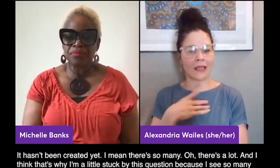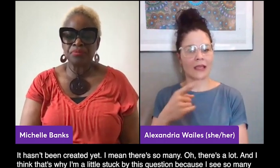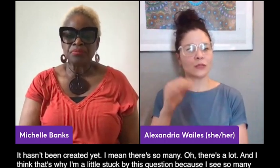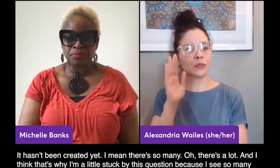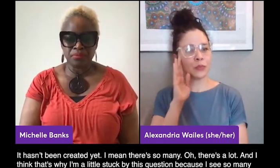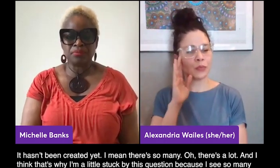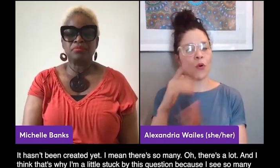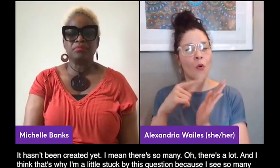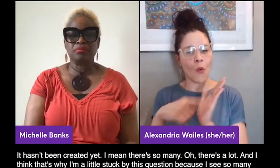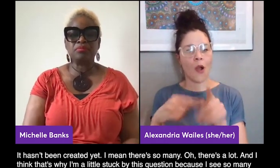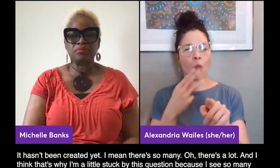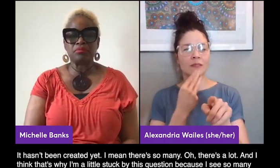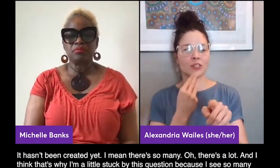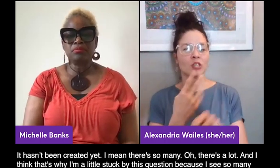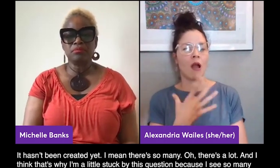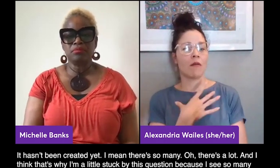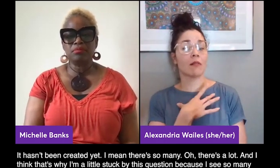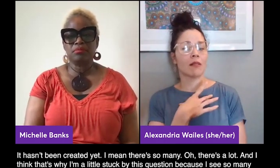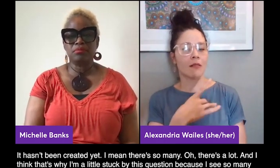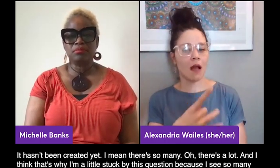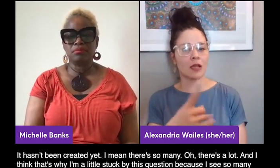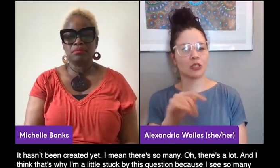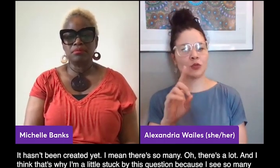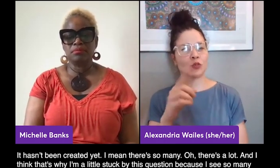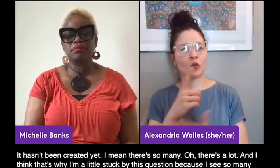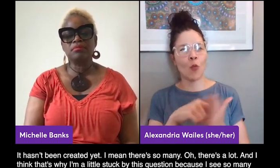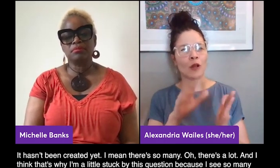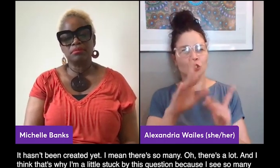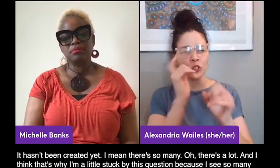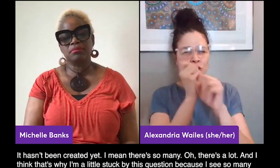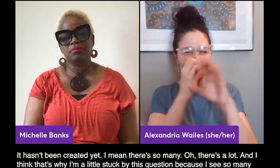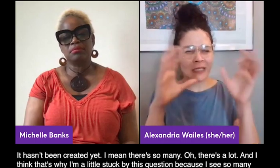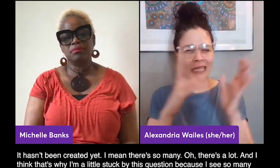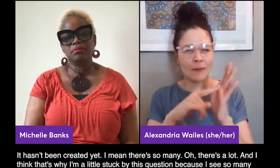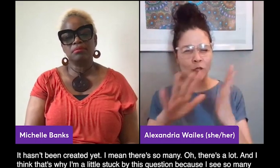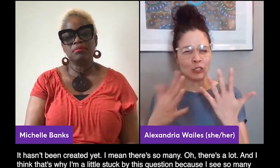to know what Michelle would like to do, what you're interested in.